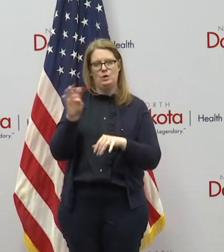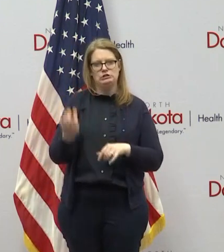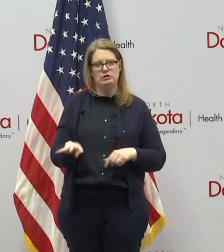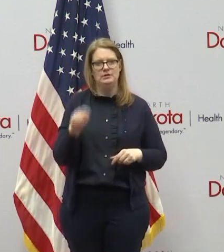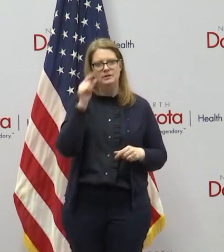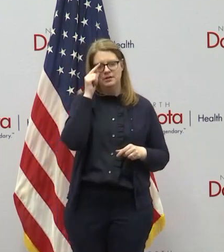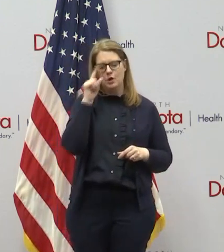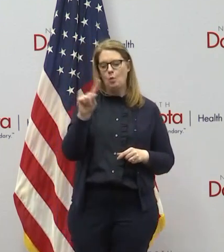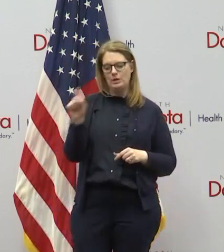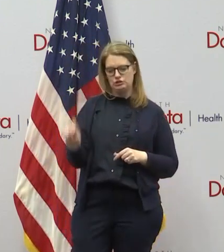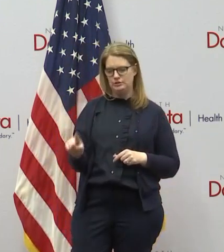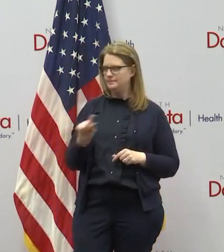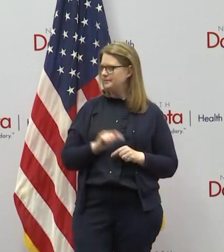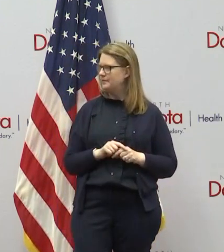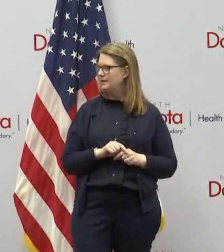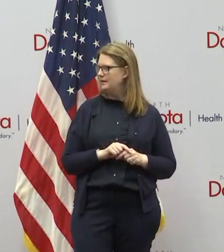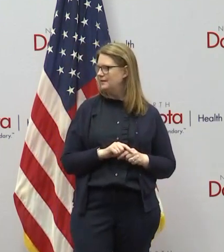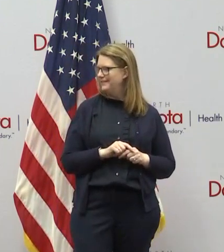okay. You know,